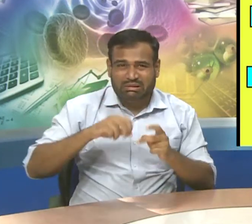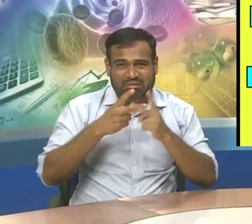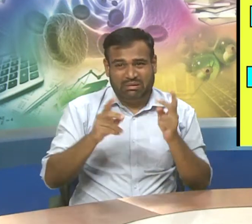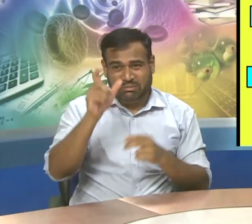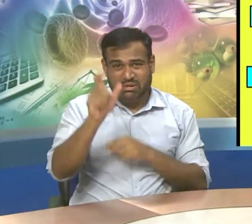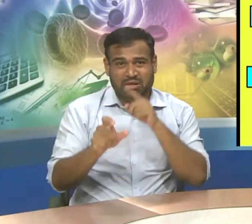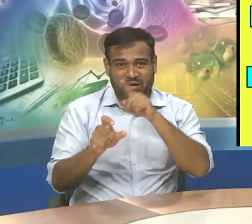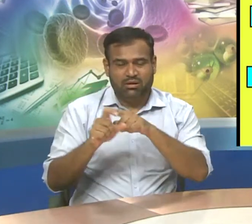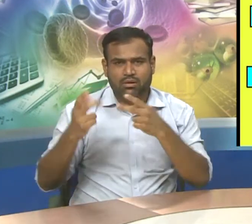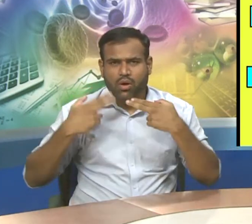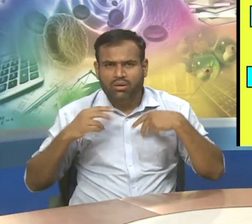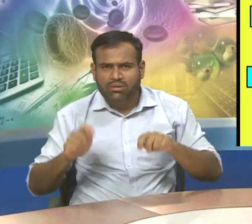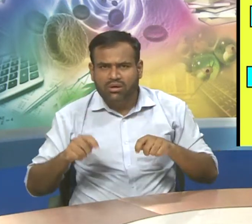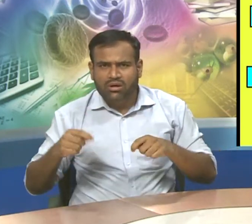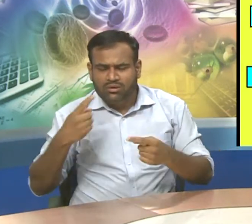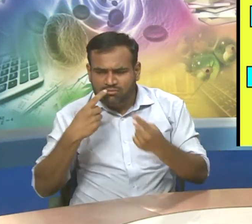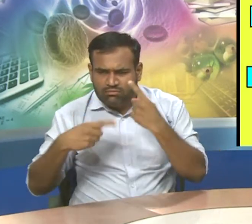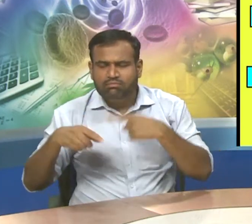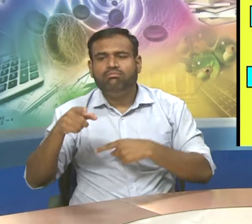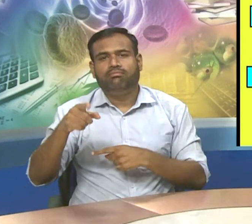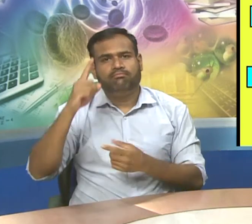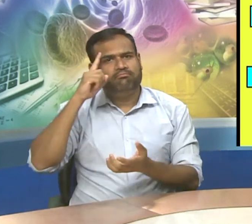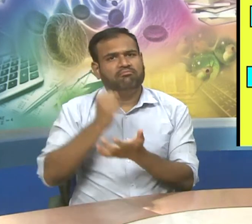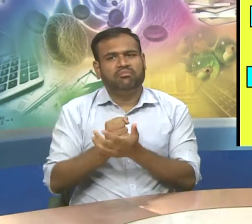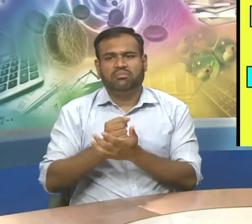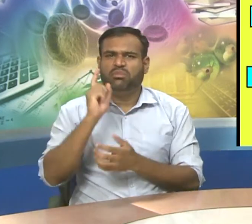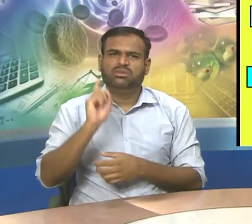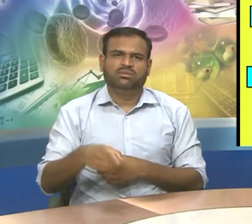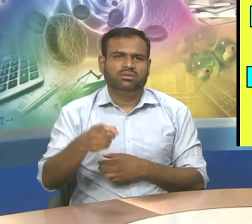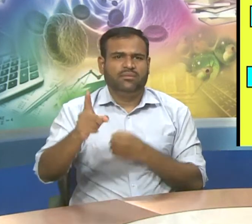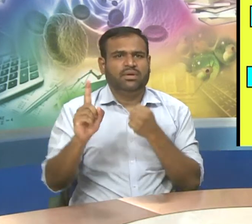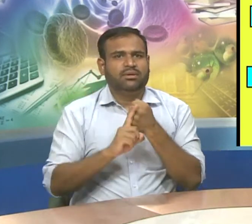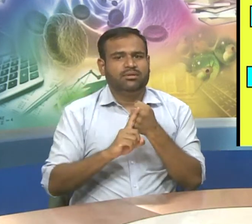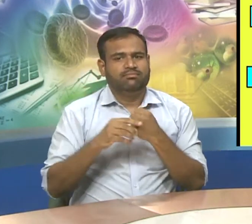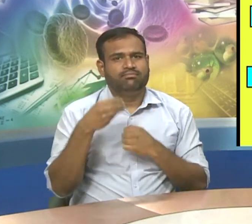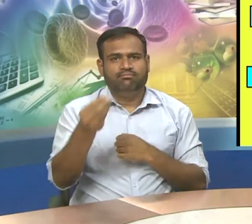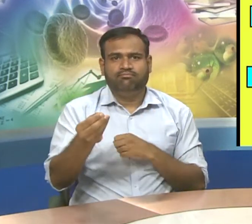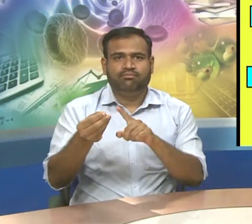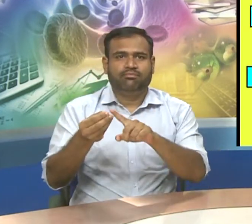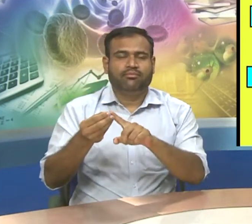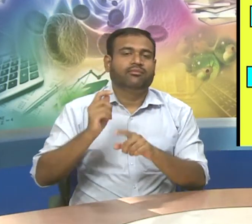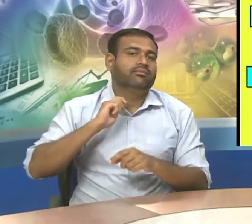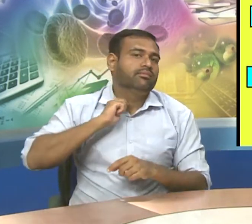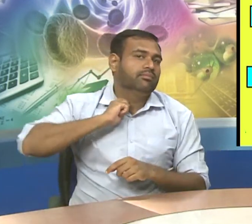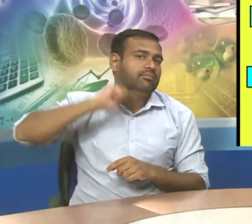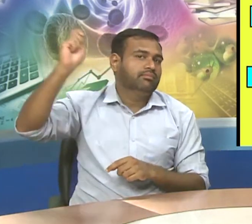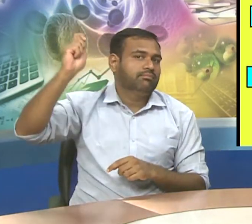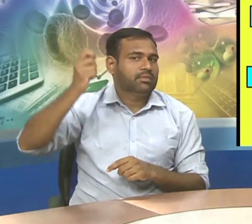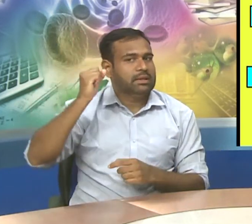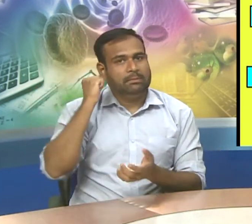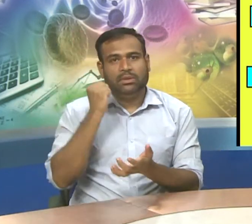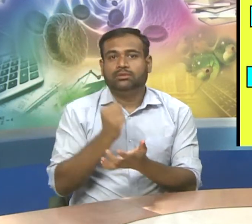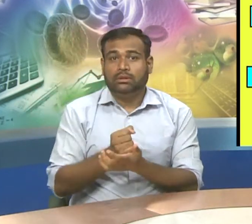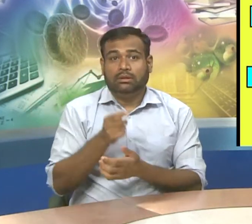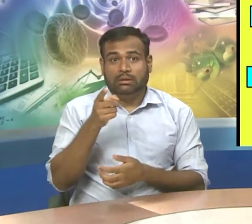stay of the execution of a sentence, and this sentence is especially the death